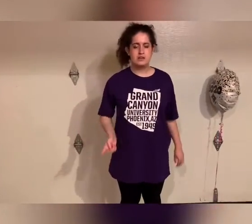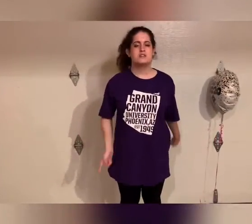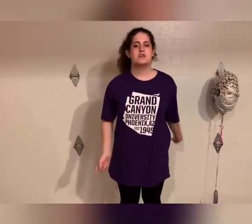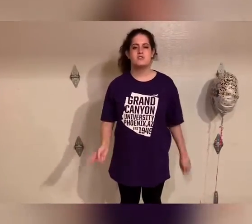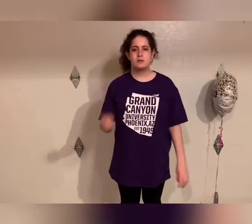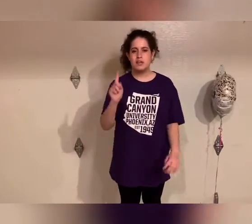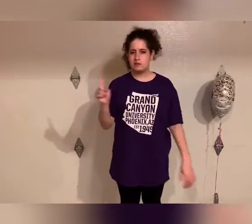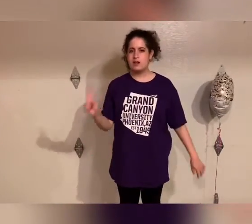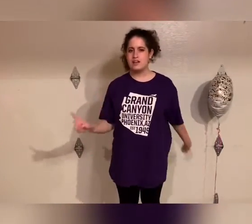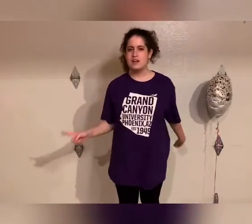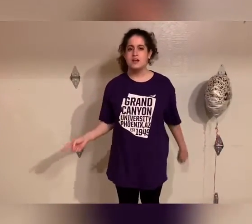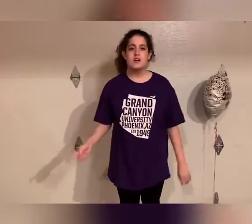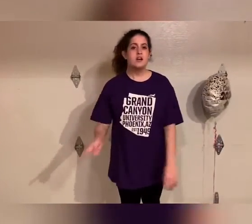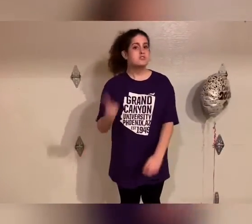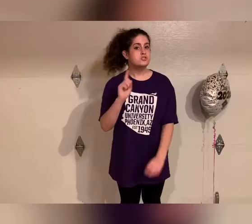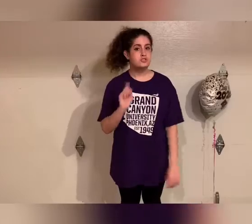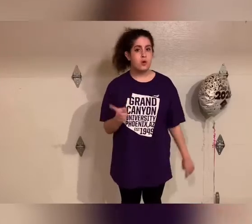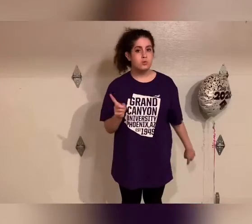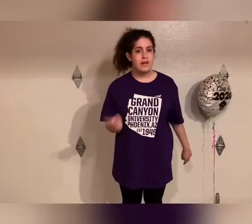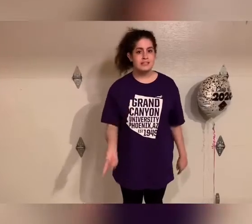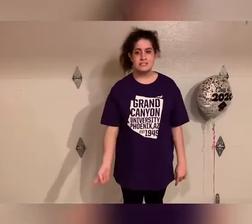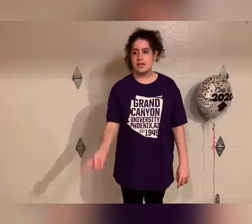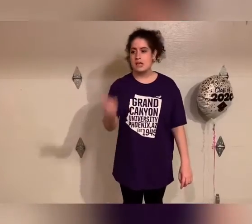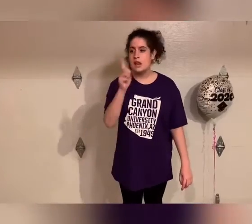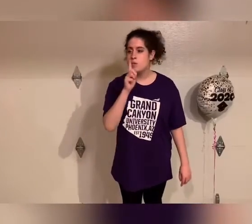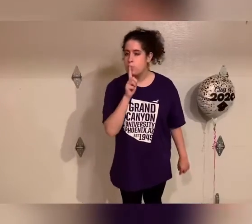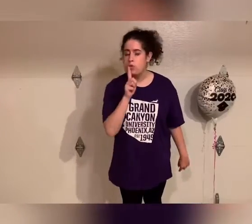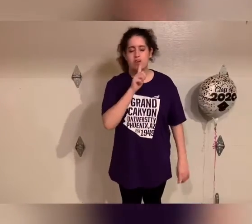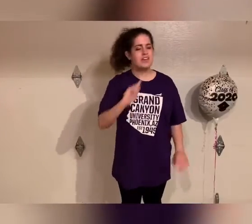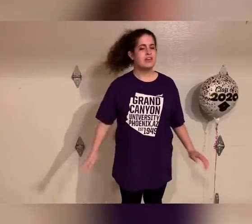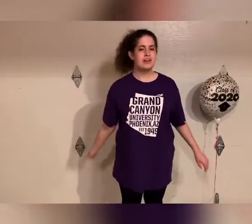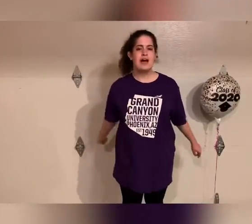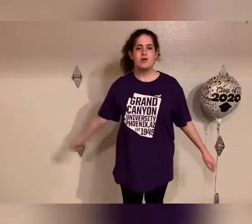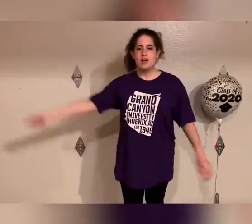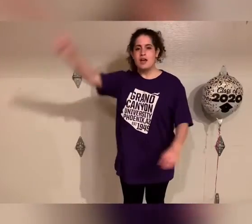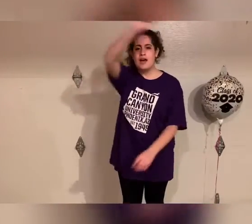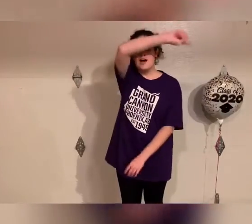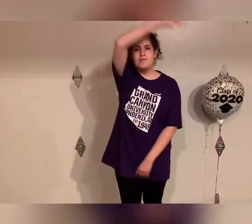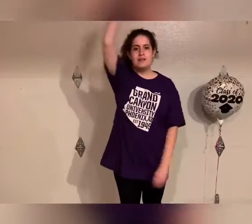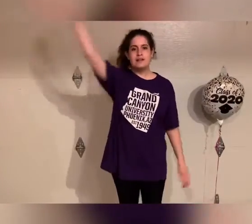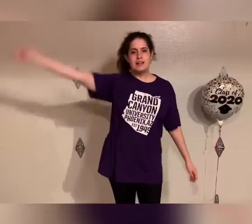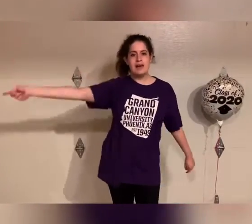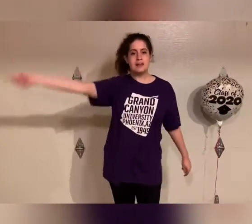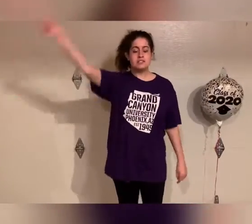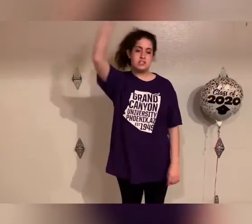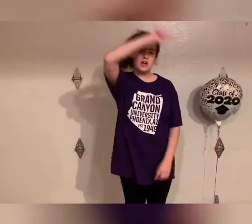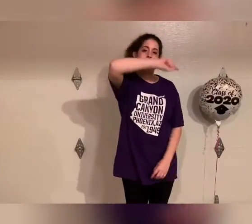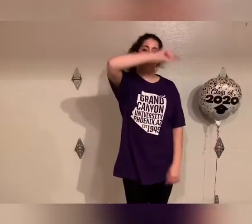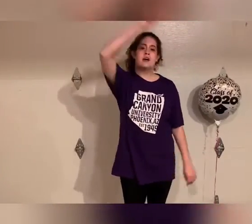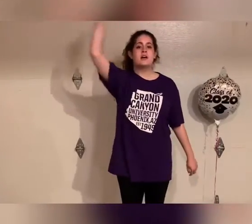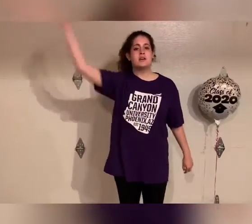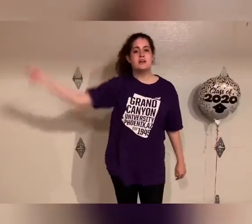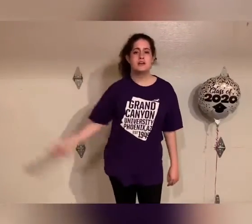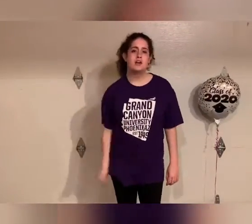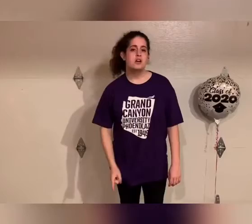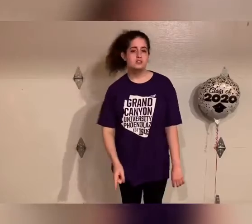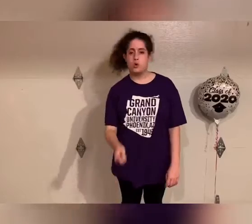So everybody get ready. Don't let Satan put it out. I'm gonna let it shine. Don't